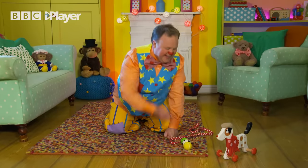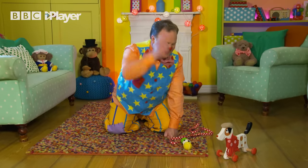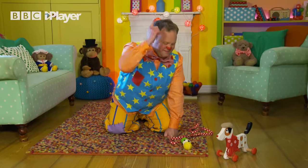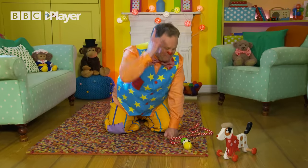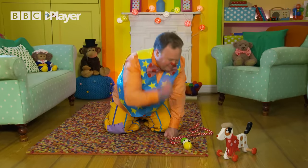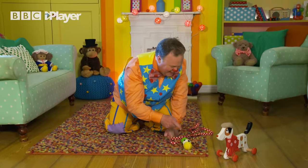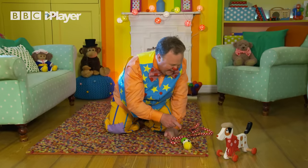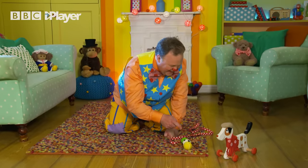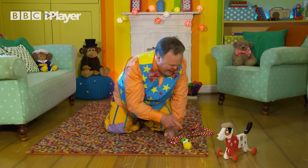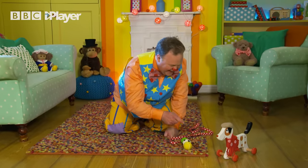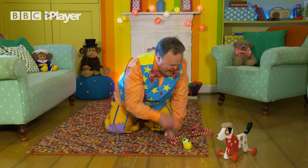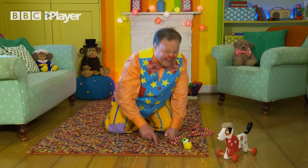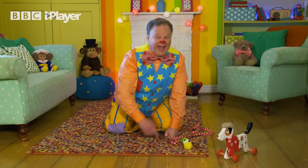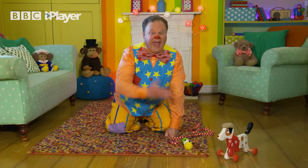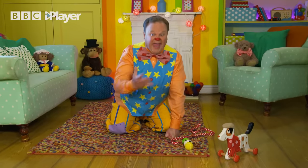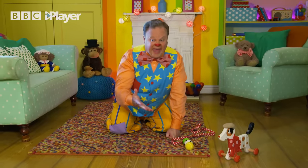Good boy!